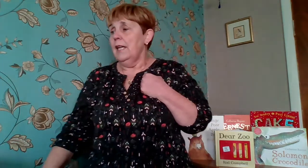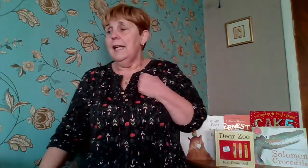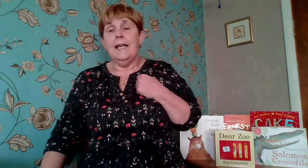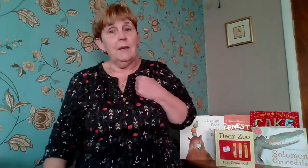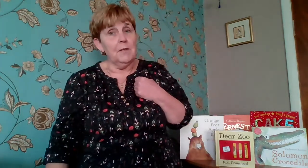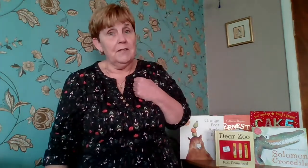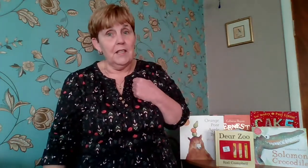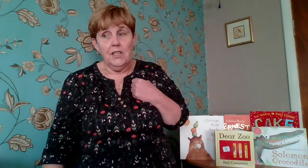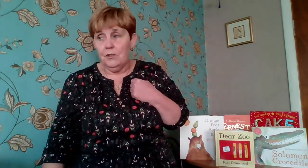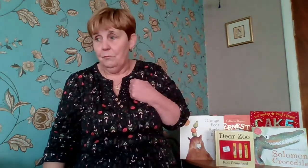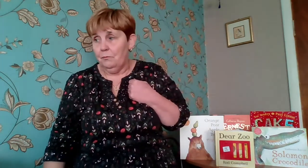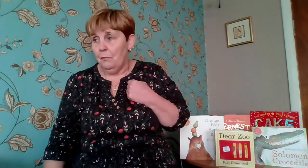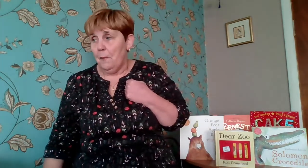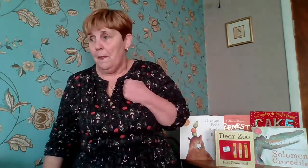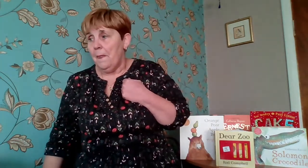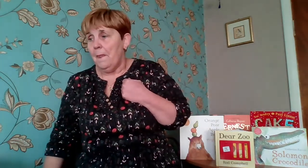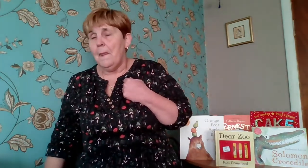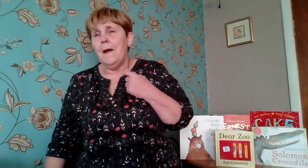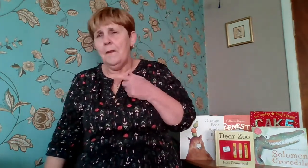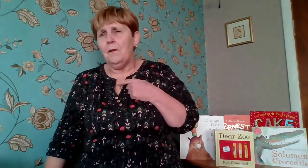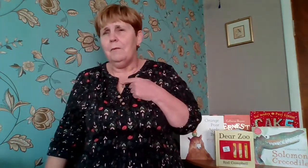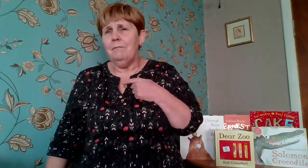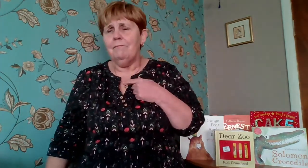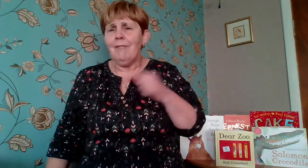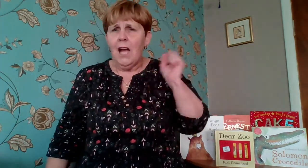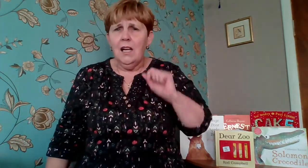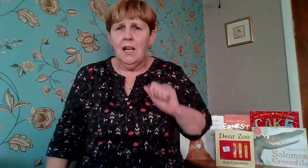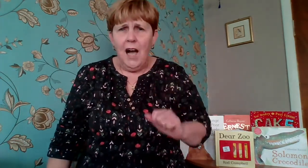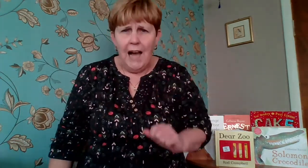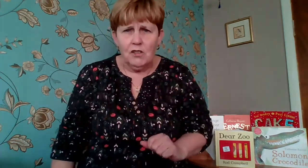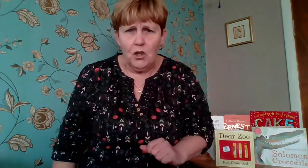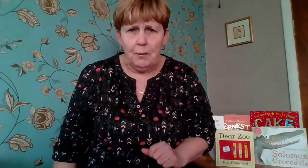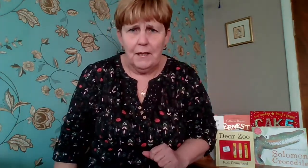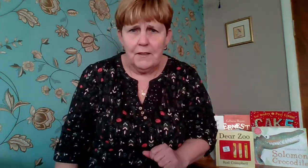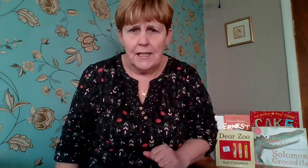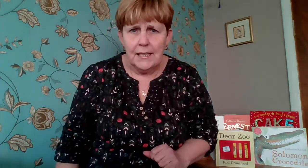He came to a village and thought, I'll stop here for tonight.